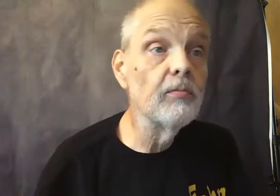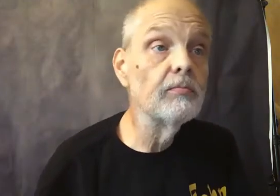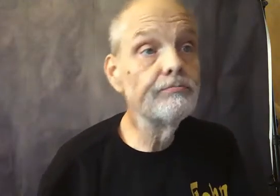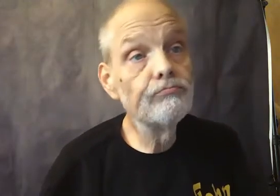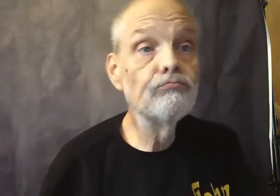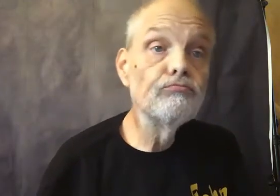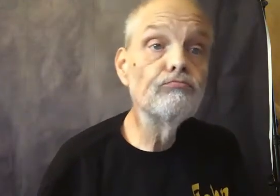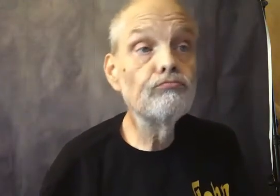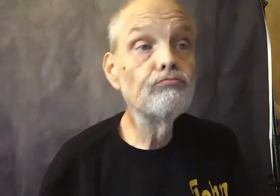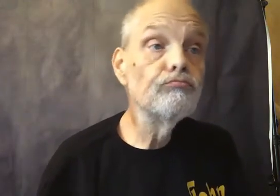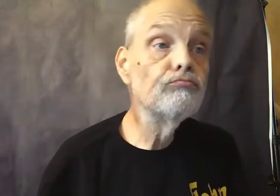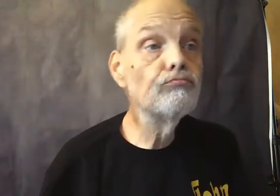medium.